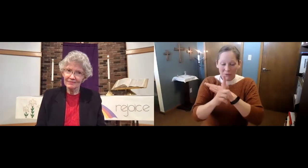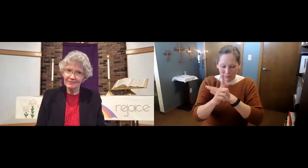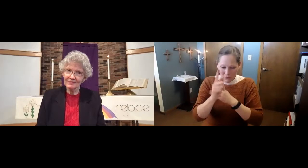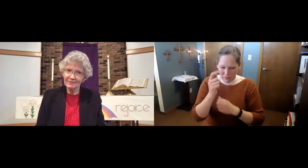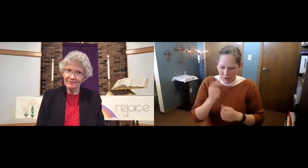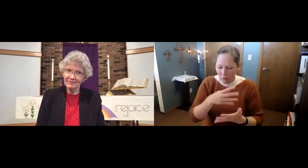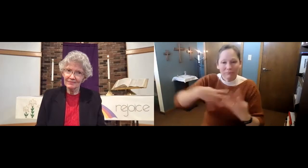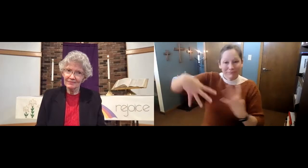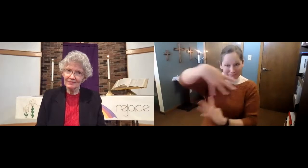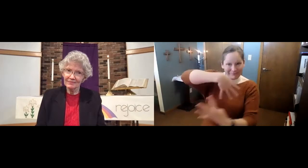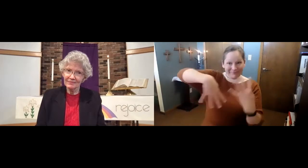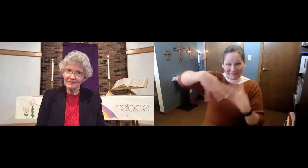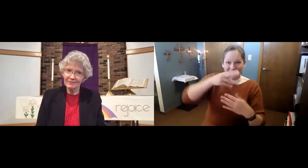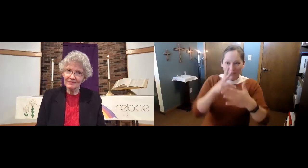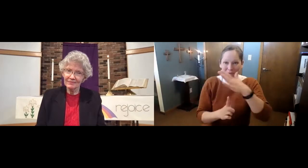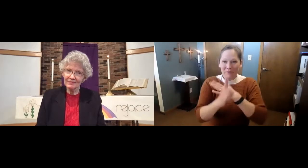and the communion of the Holy Spirit